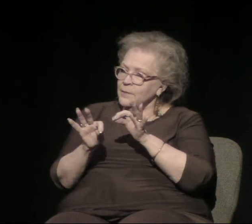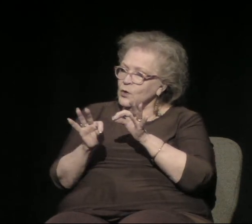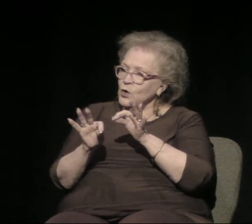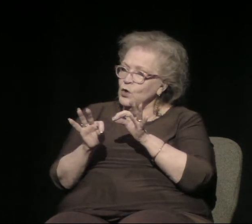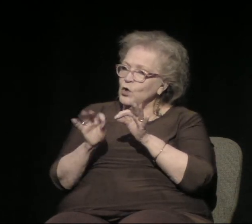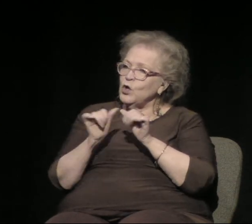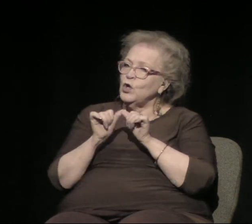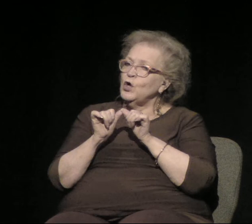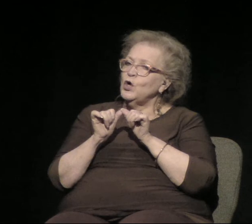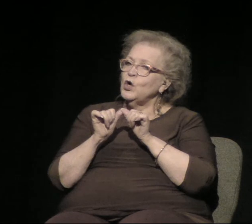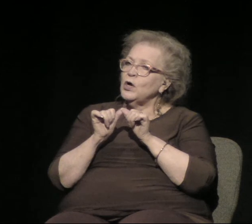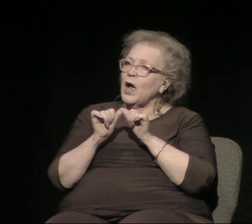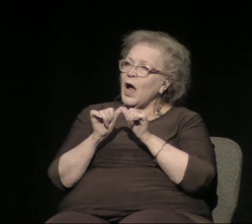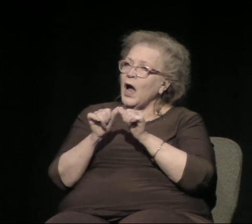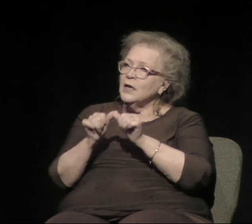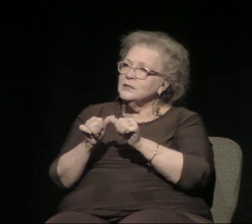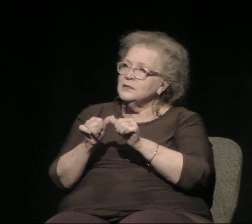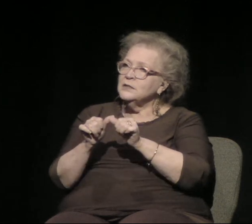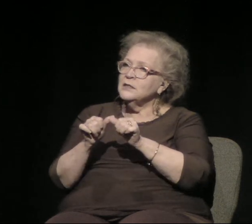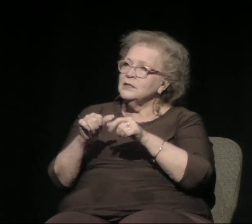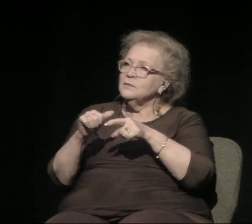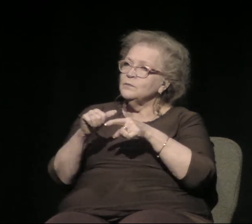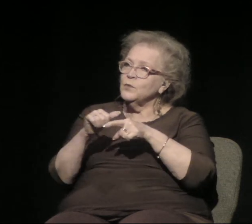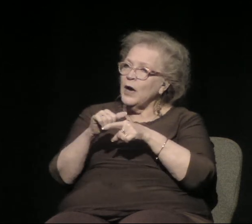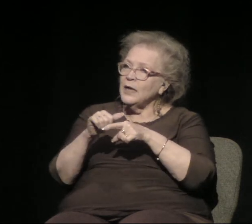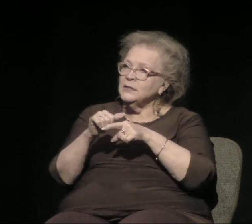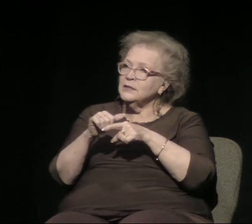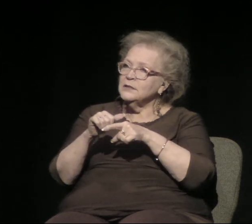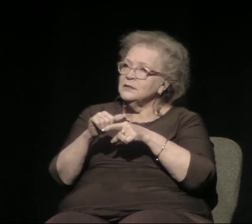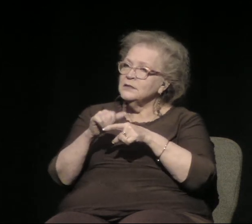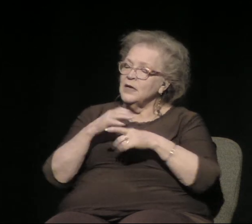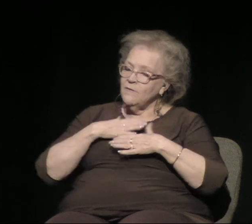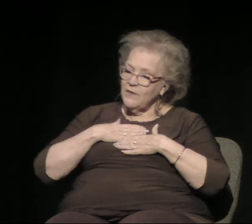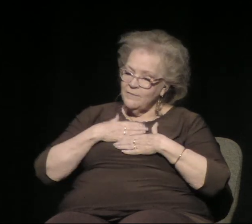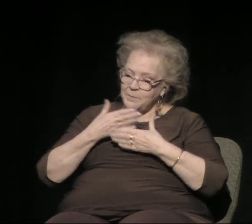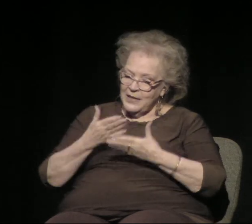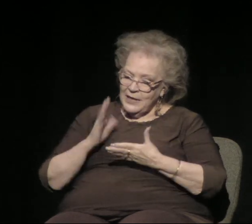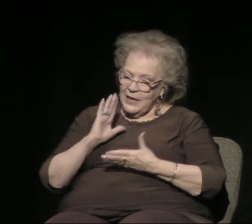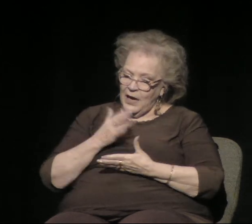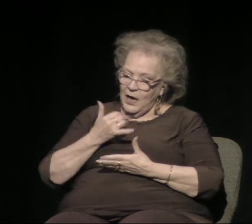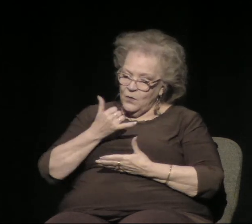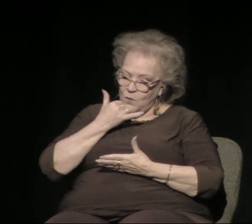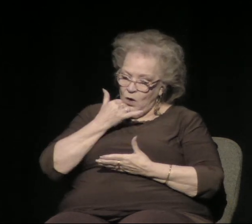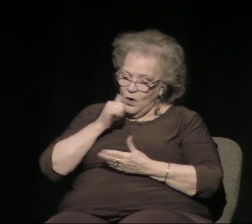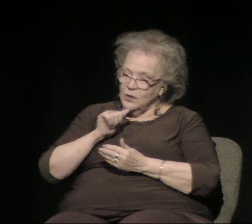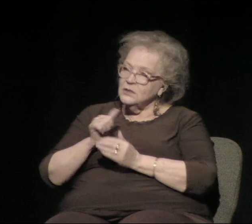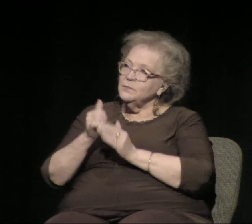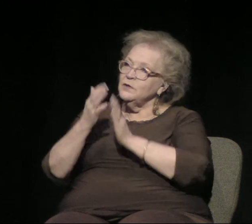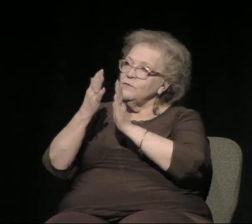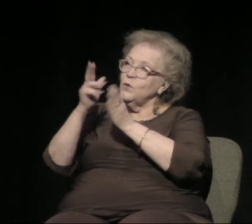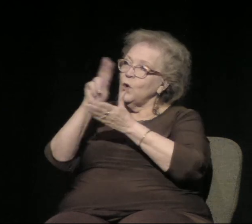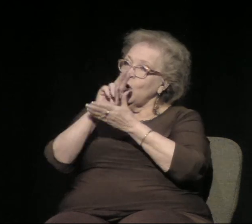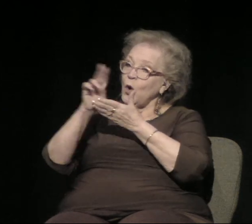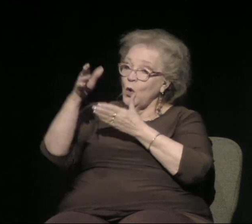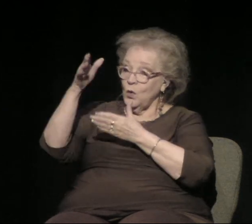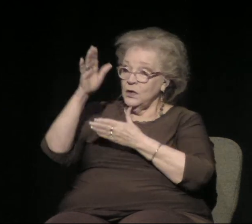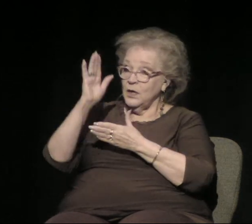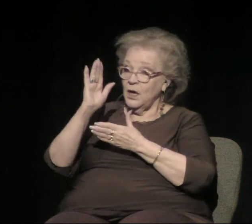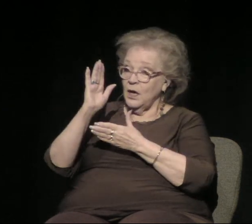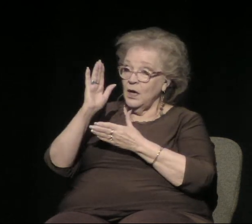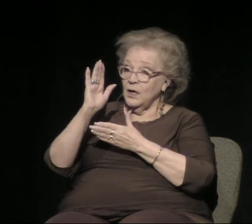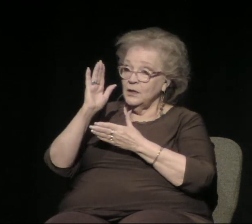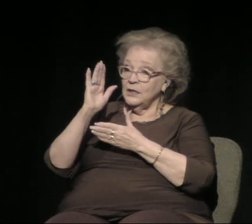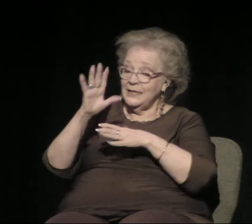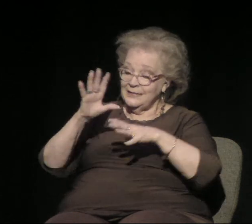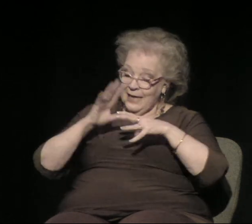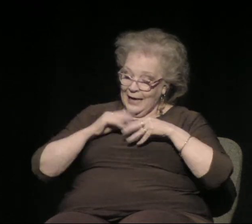routine practice of admitting our mistakes before a holy God. It's taking responsibility for our